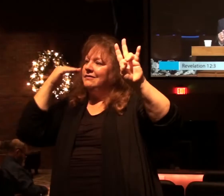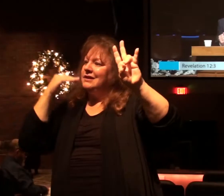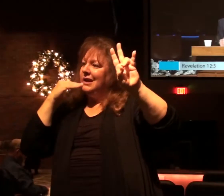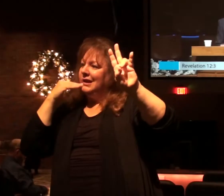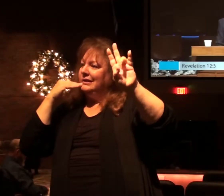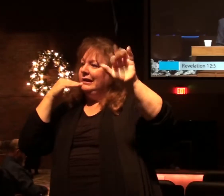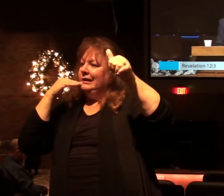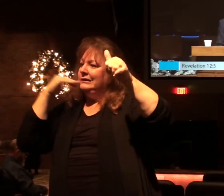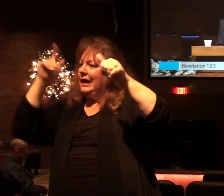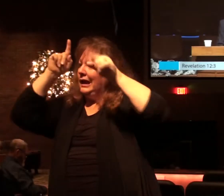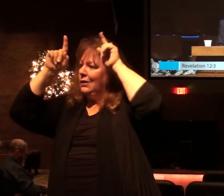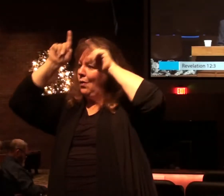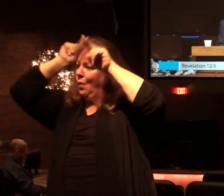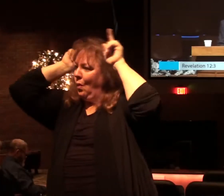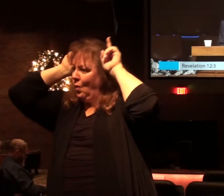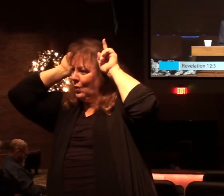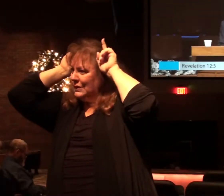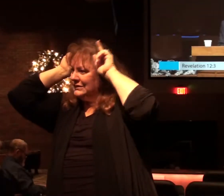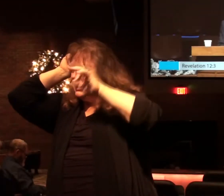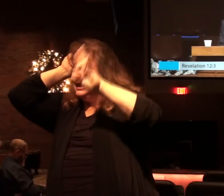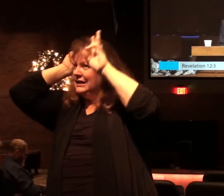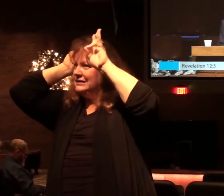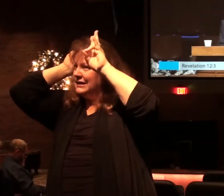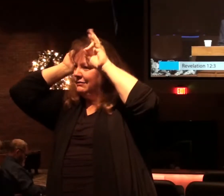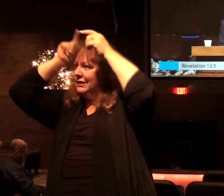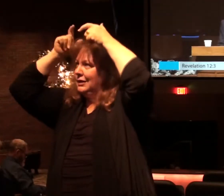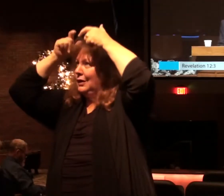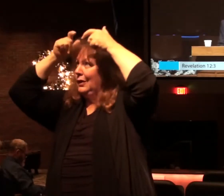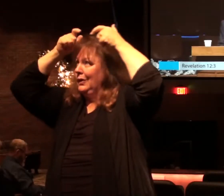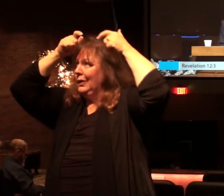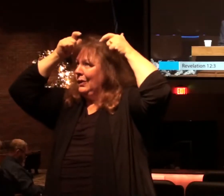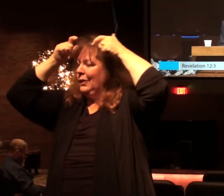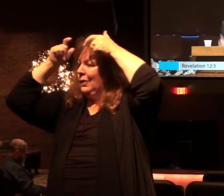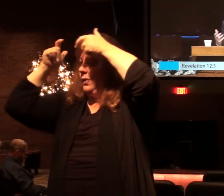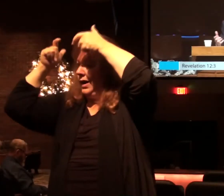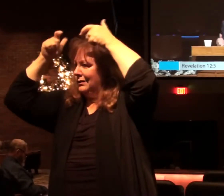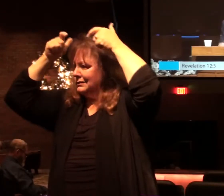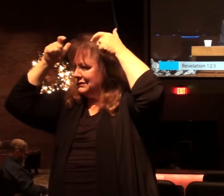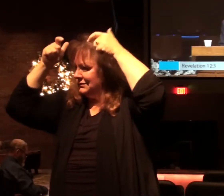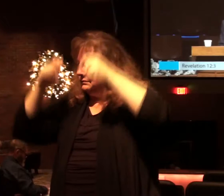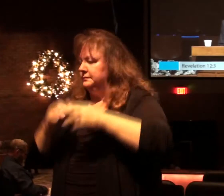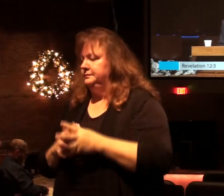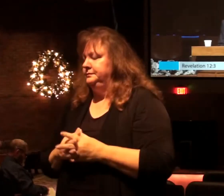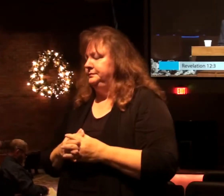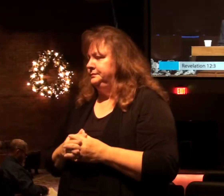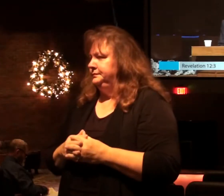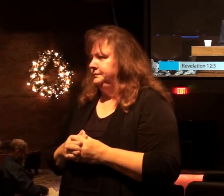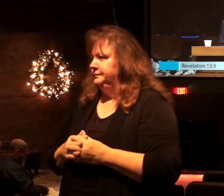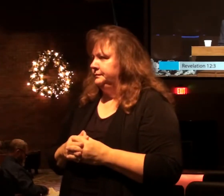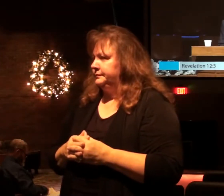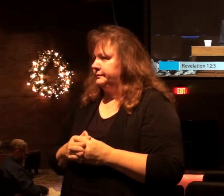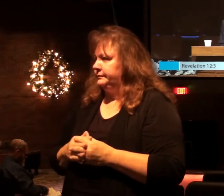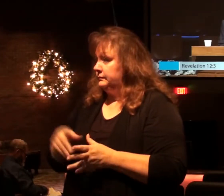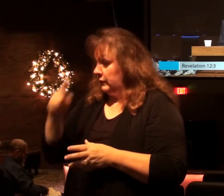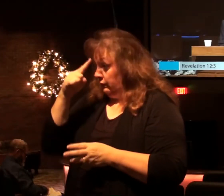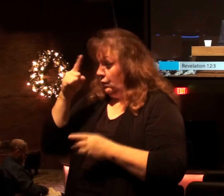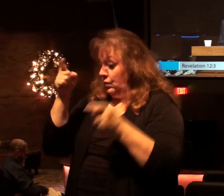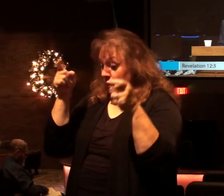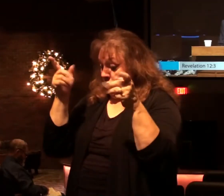horns, and on his head were 7 diadems. 7 diadems, crowns of a ruler.